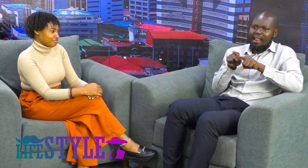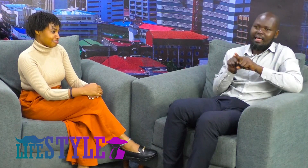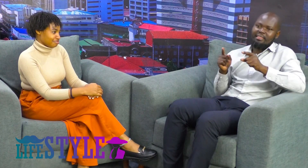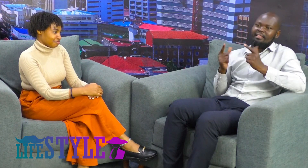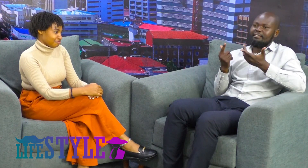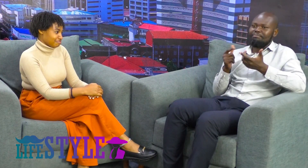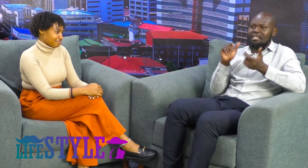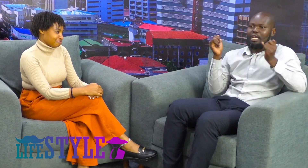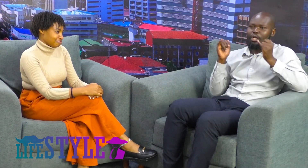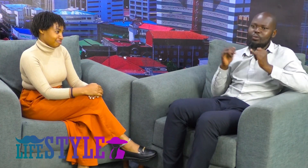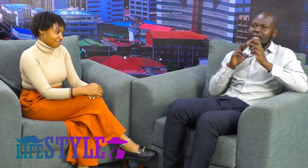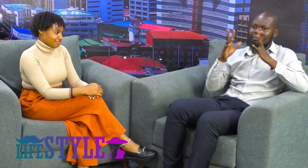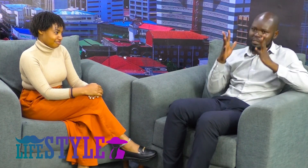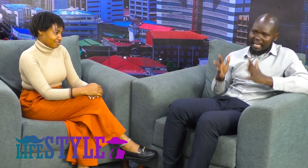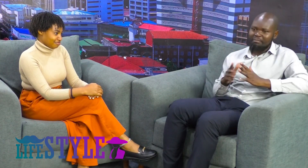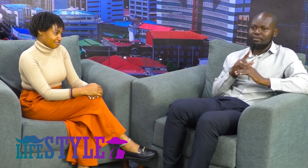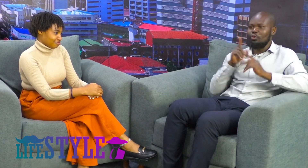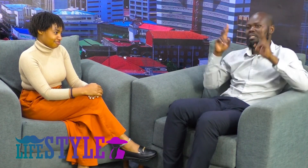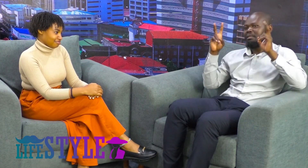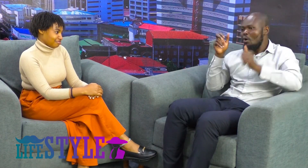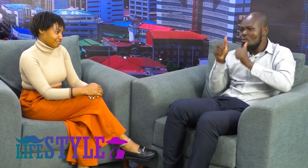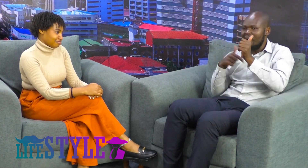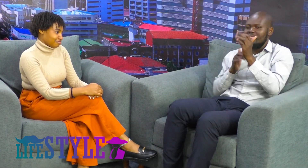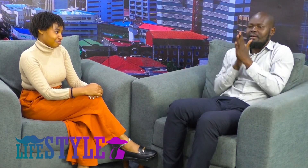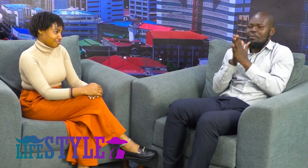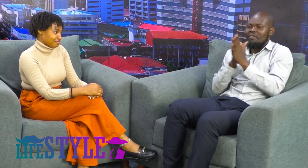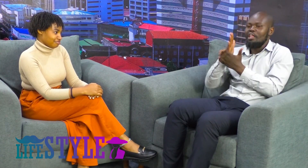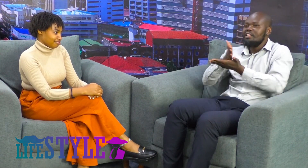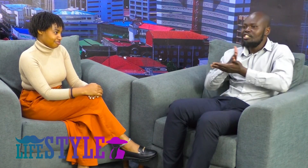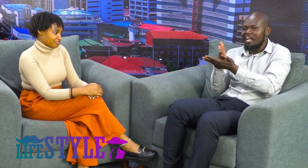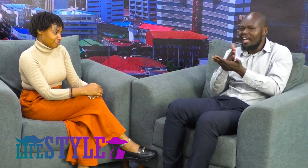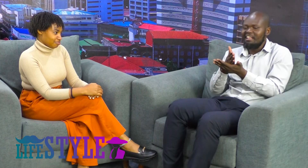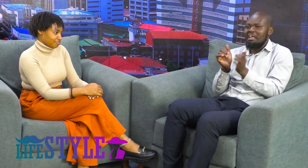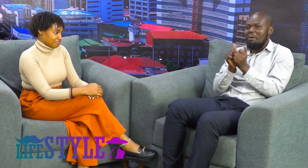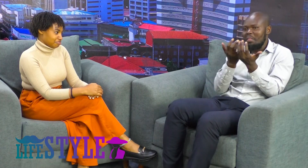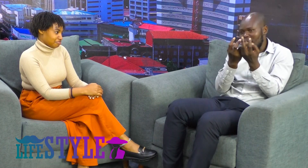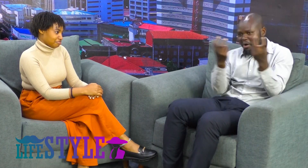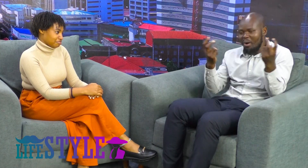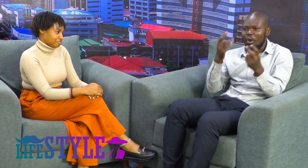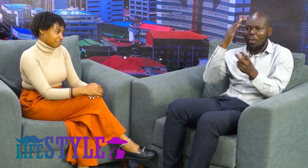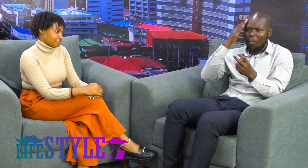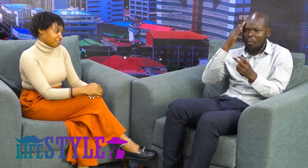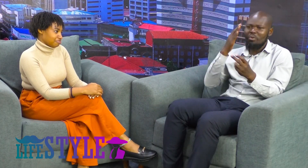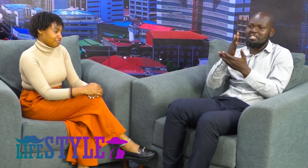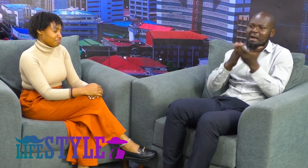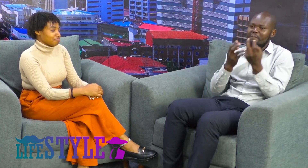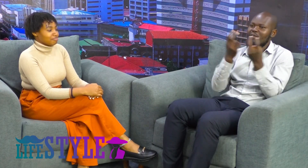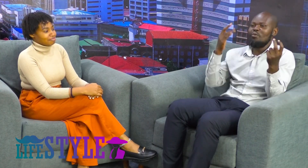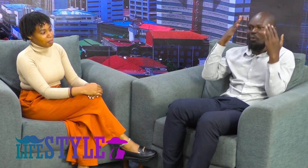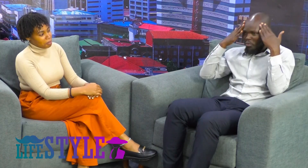to identify ourselves. So, I'm a news host. I also host a show, and I'm glad to be here